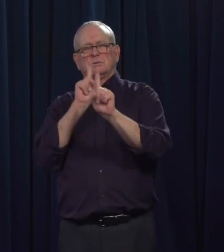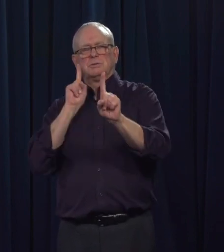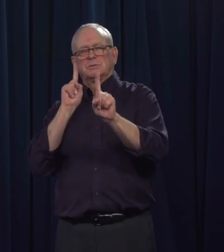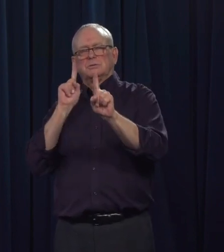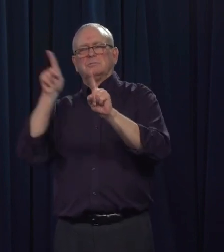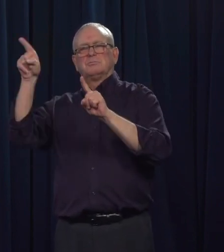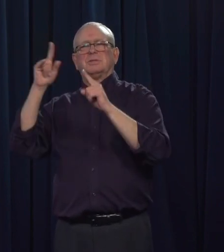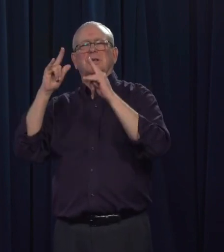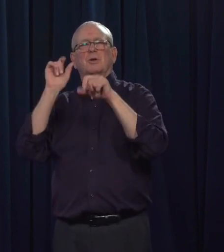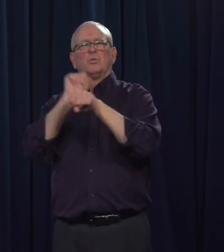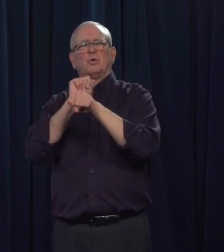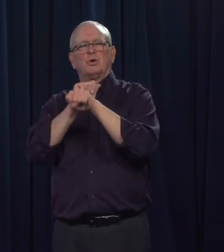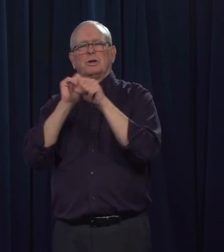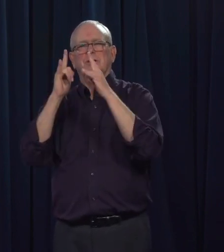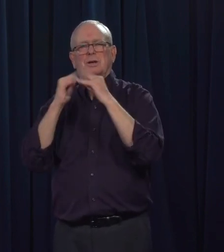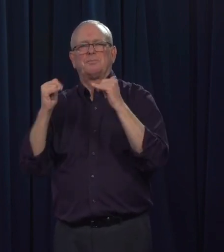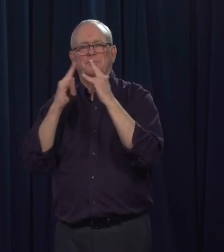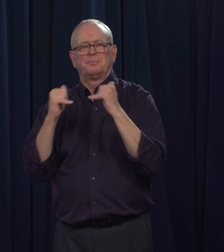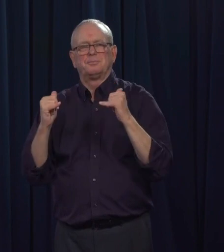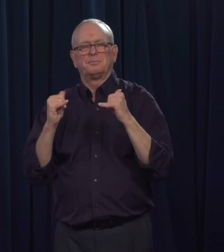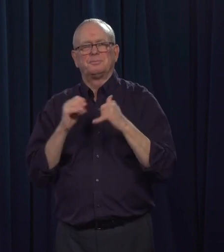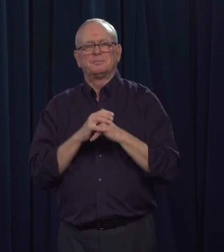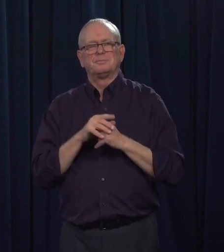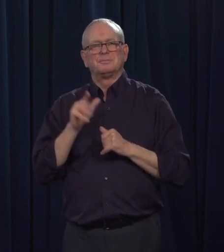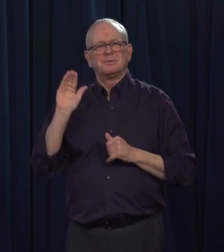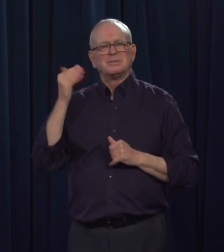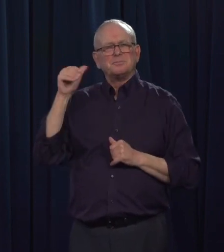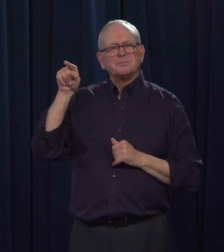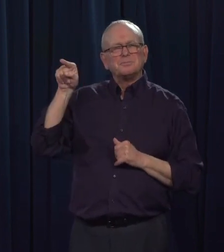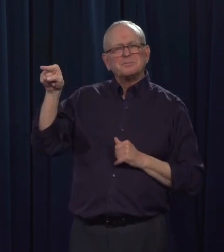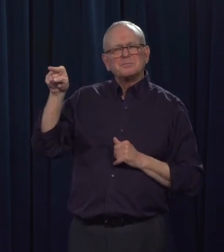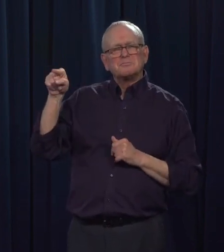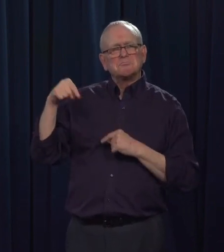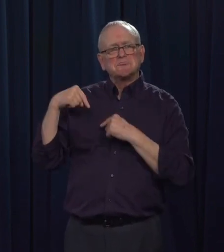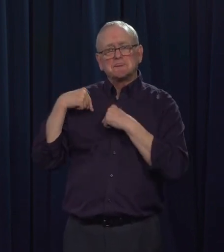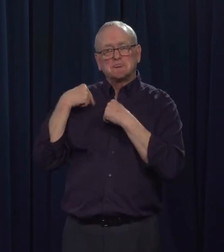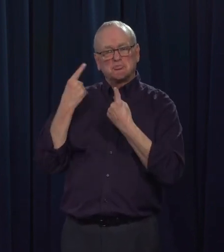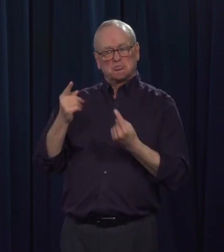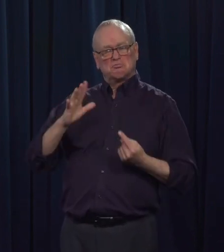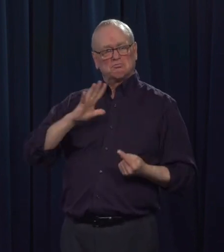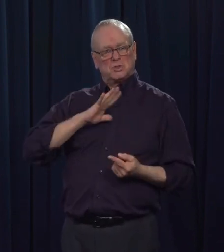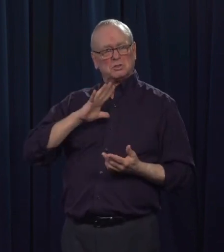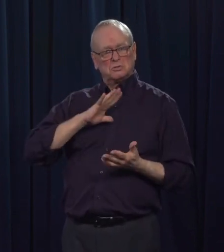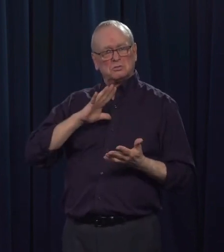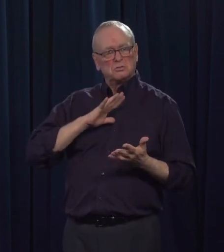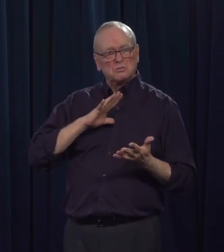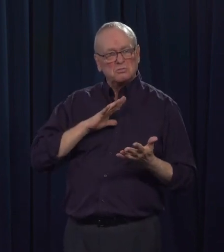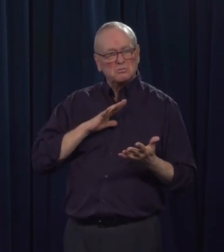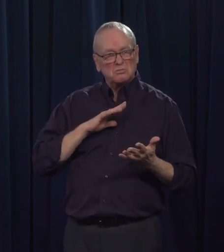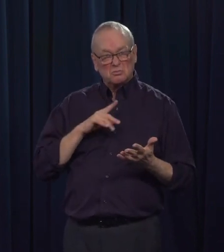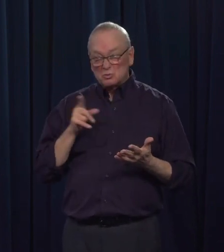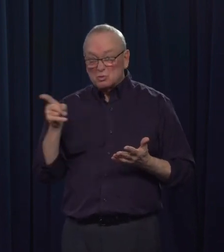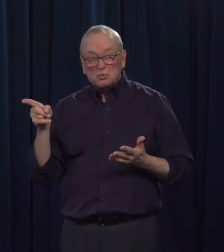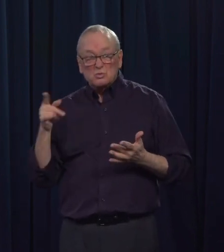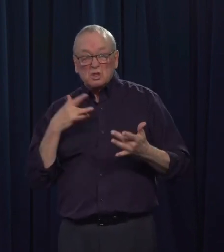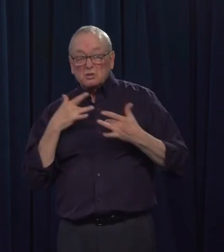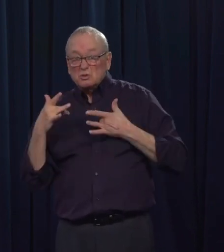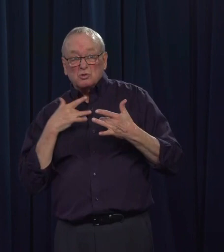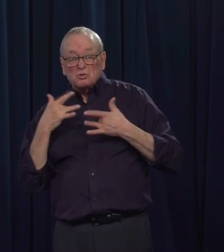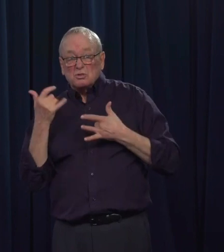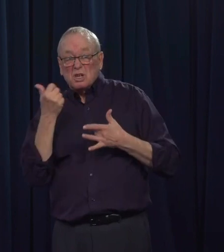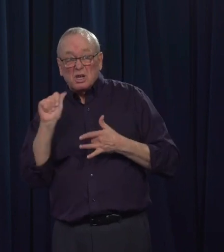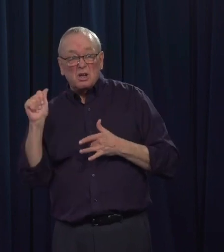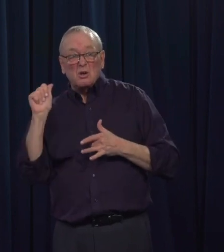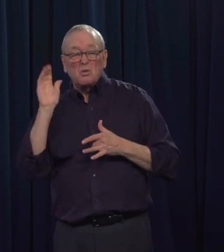So, we get a lot of questions about work camps, construction sites. There's questions